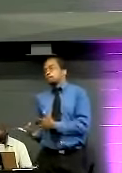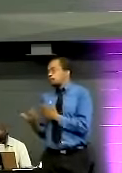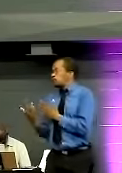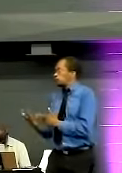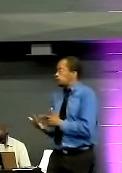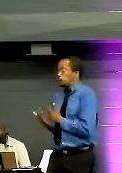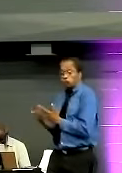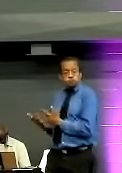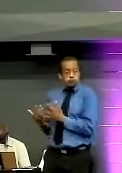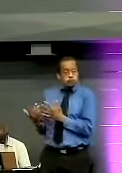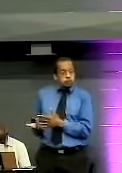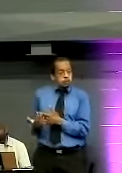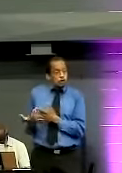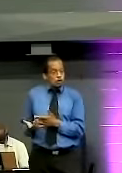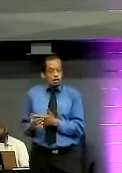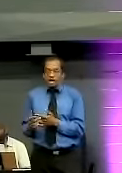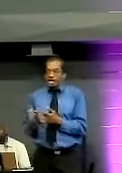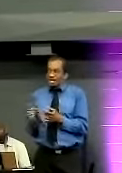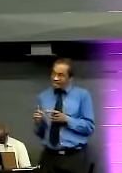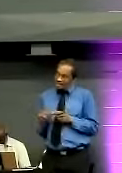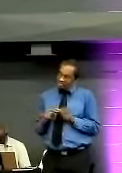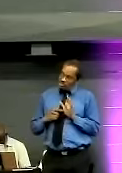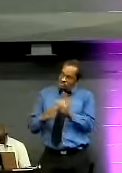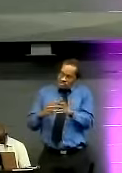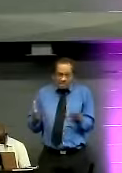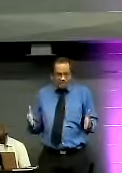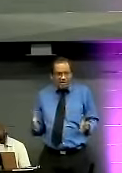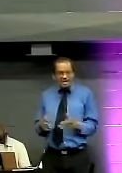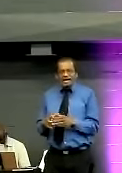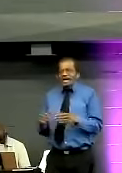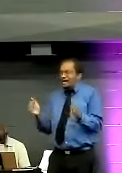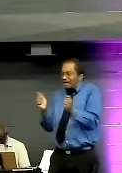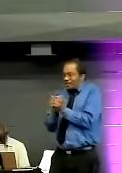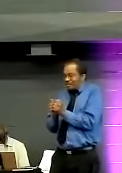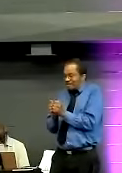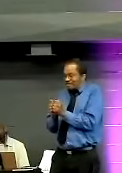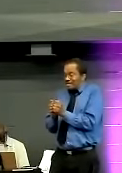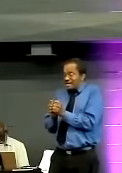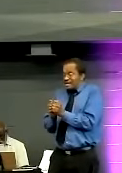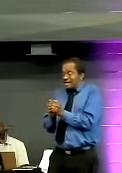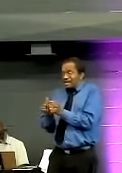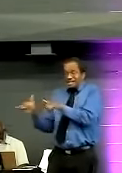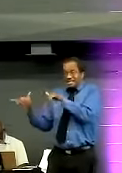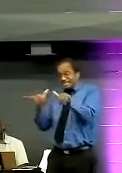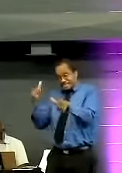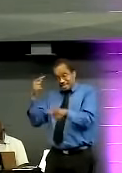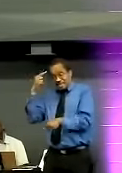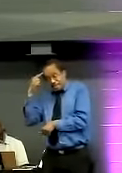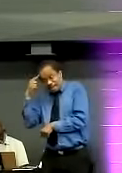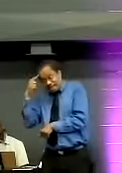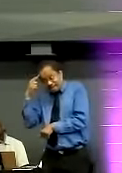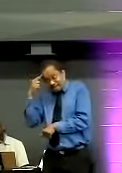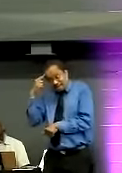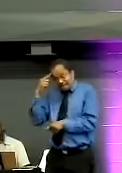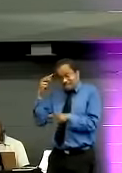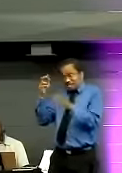in their tarrying, they have to release some things. And the text says they are with one accord, right? Which means their minds are